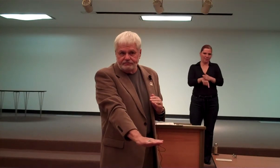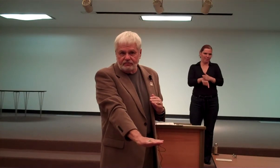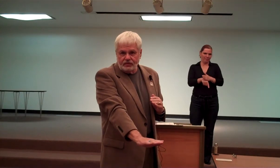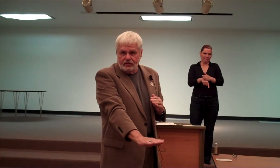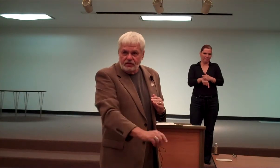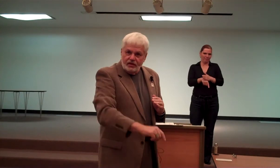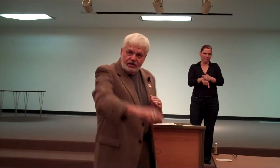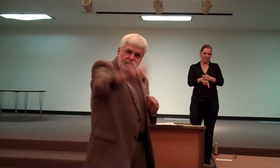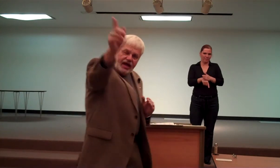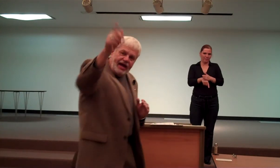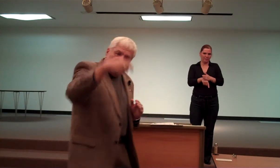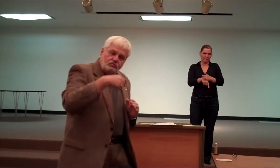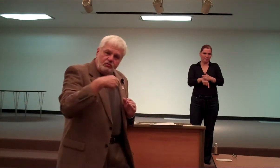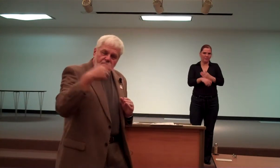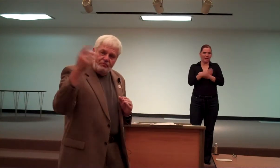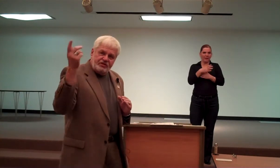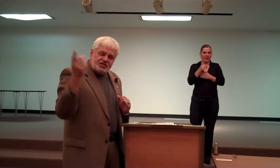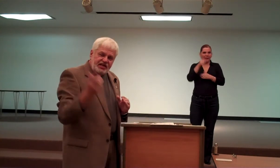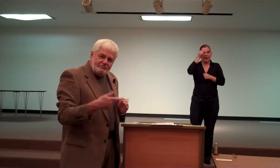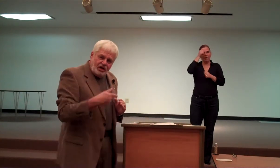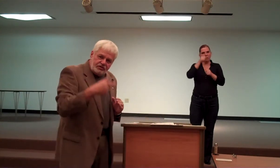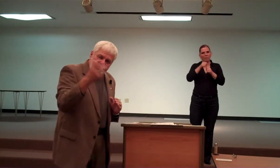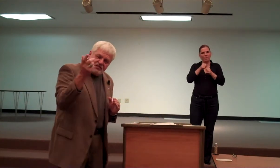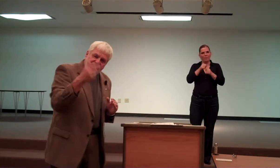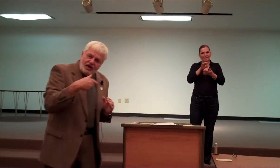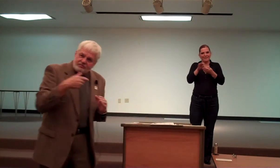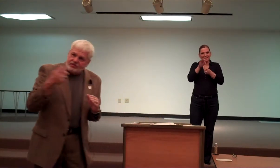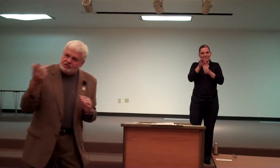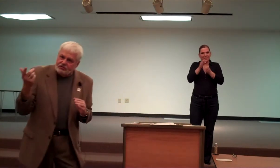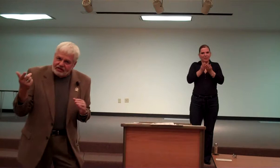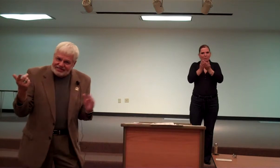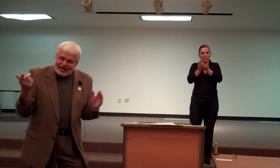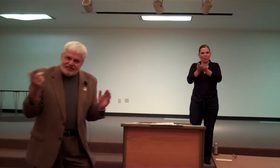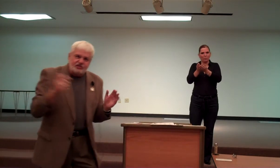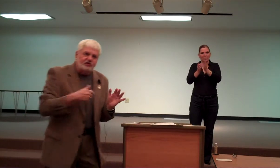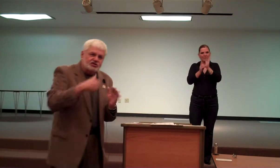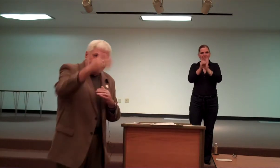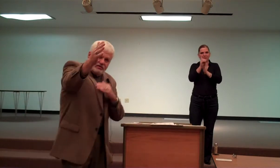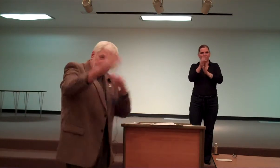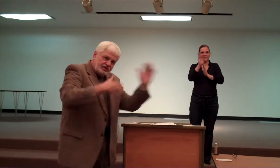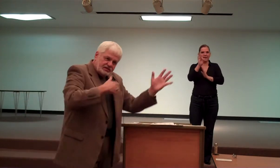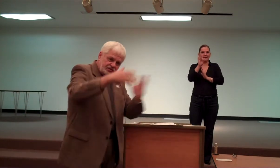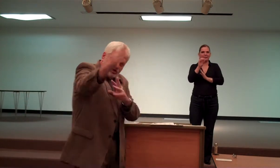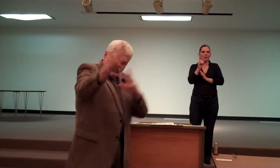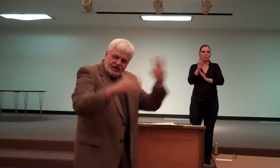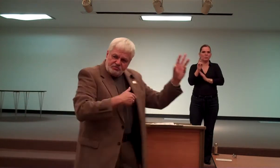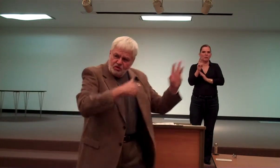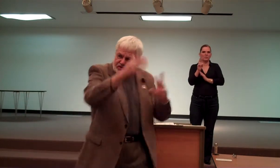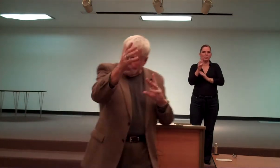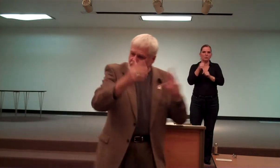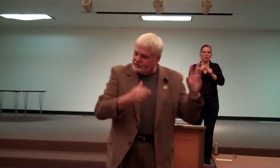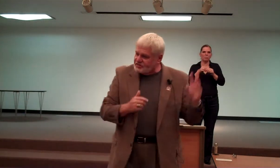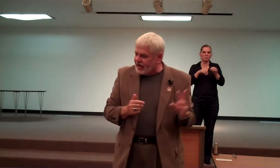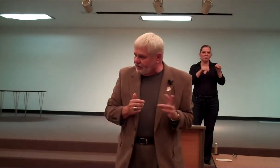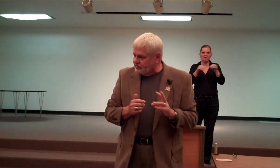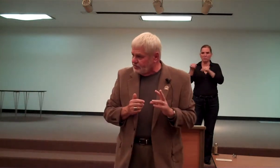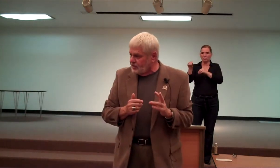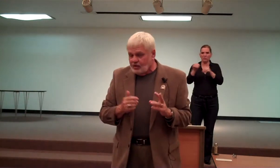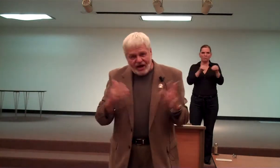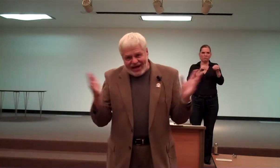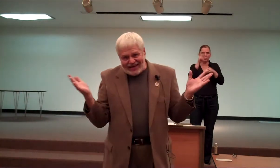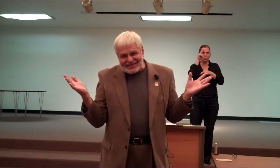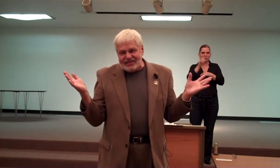Okay? And remember, the steamboat is developed as early as 1807, so it's moving north and